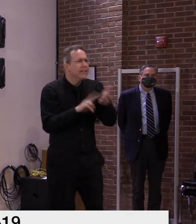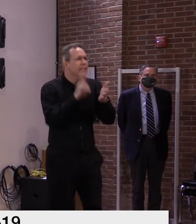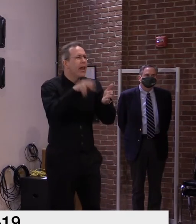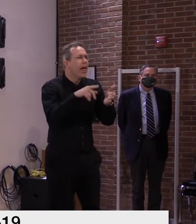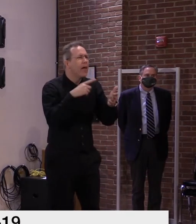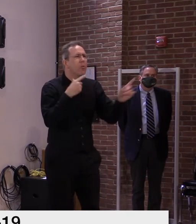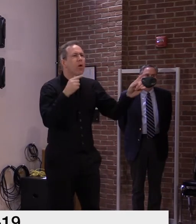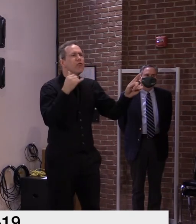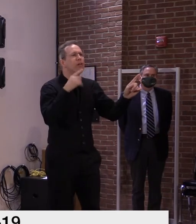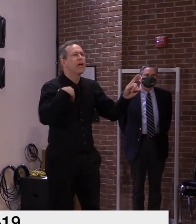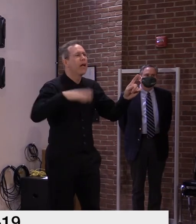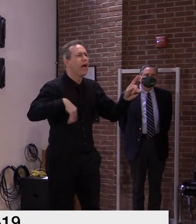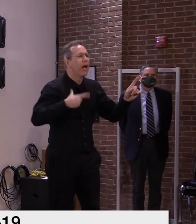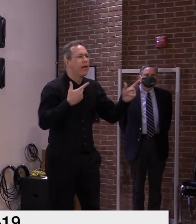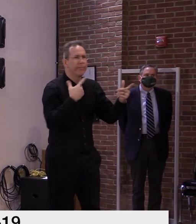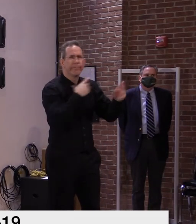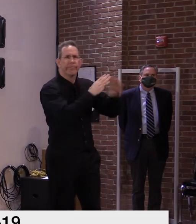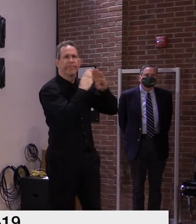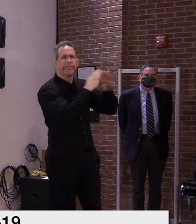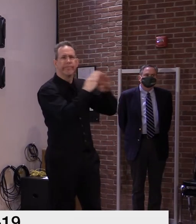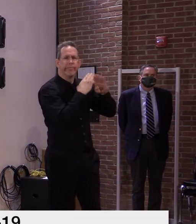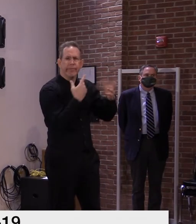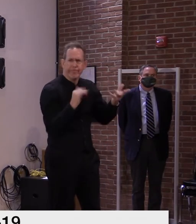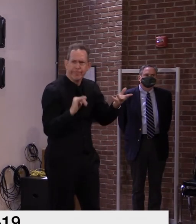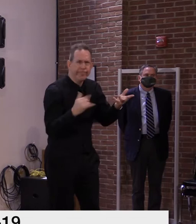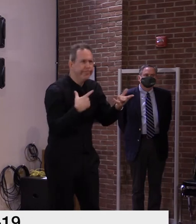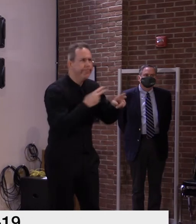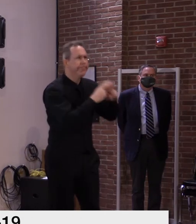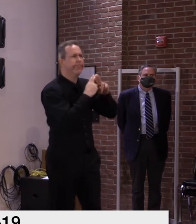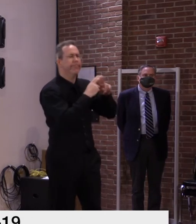Washington County, Caledonia County. And